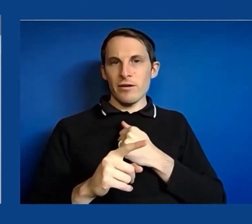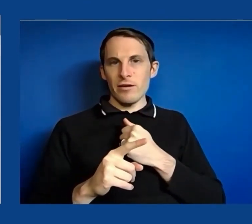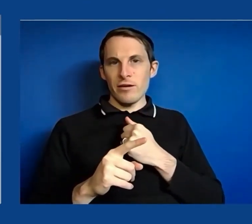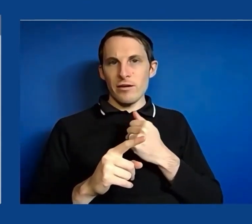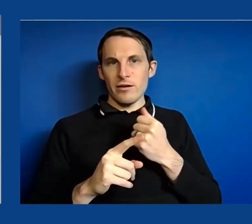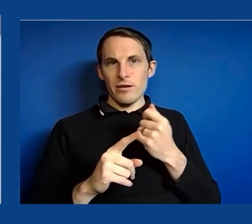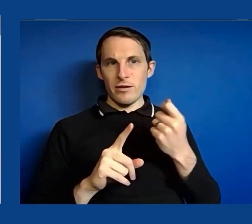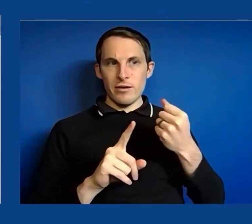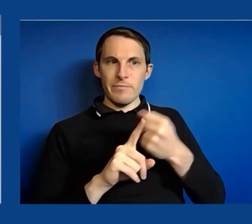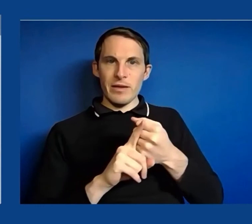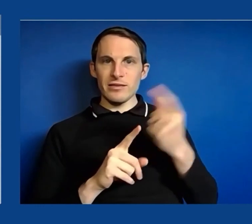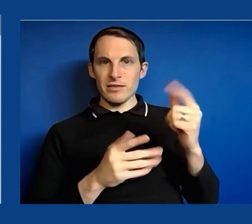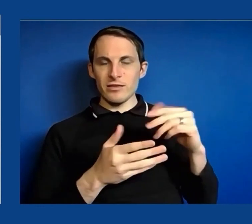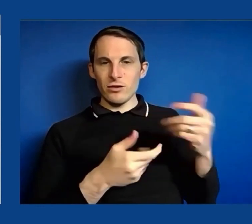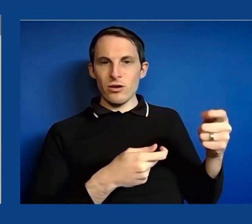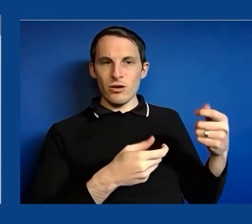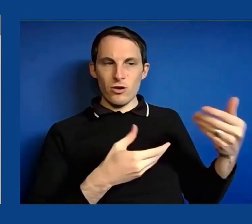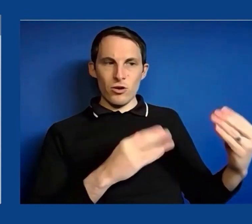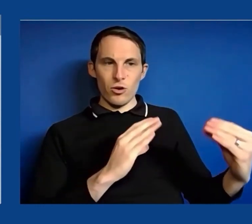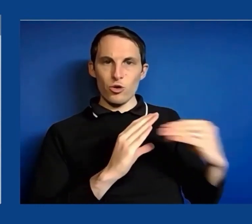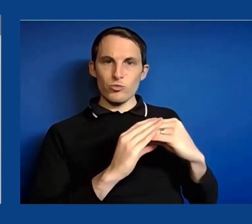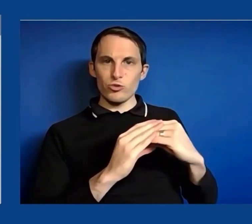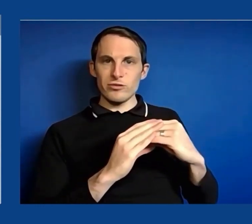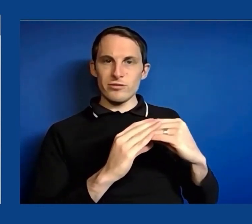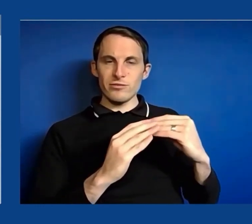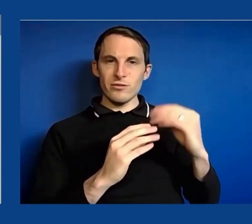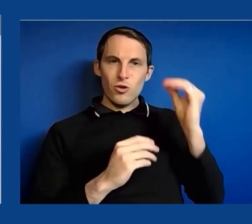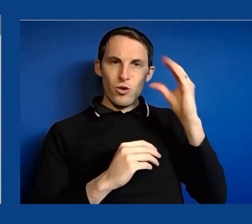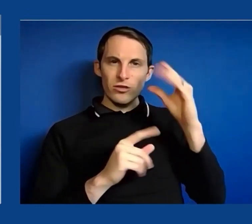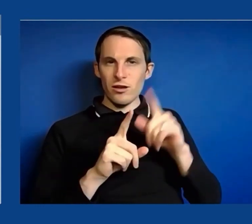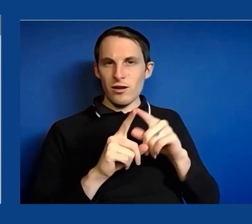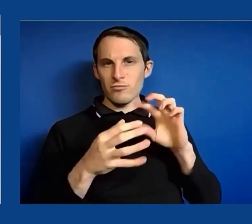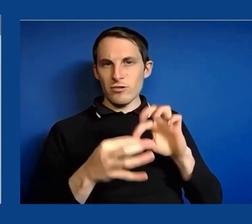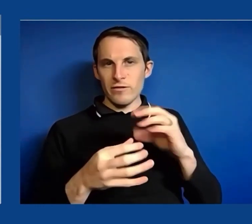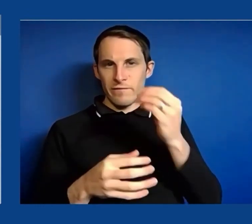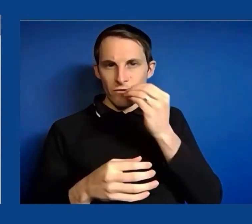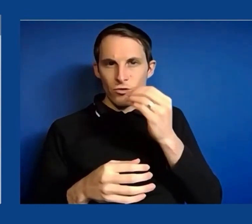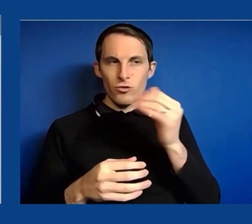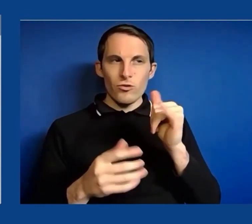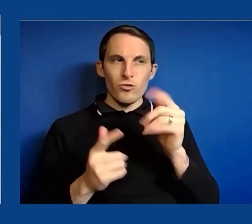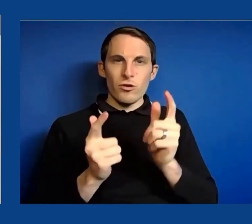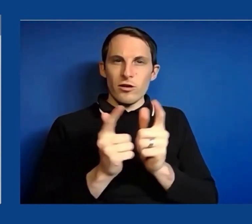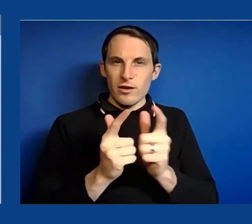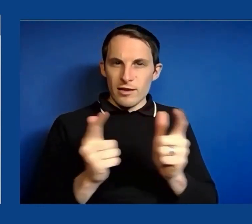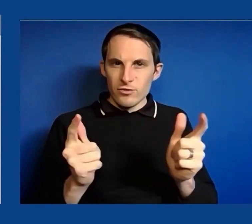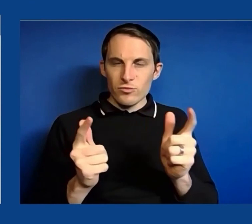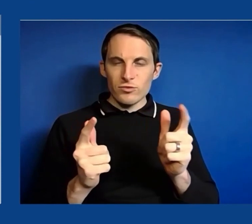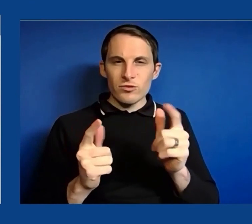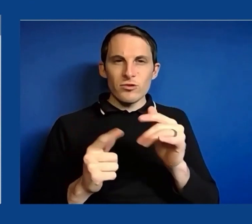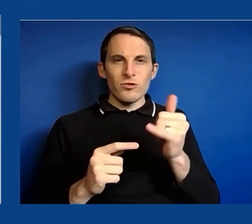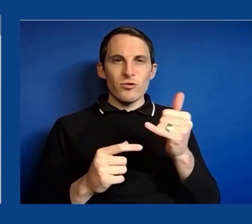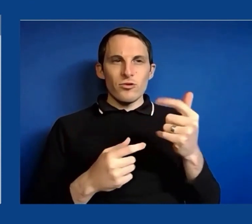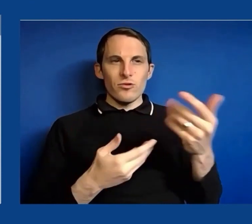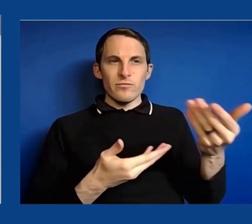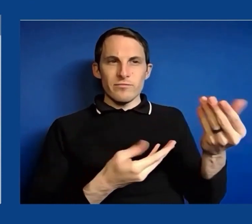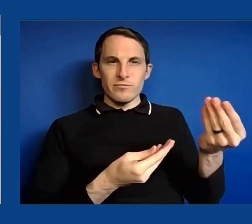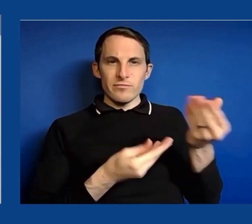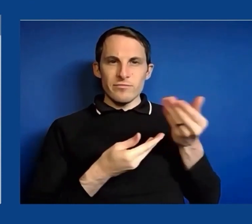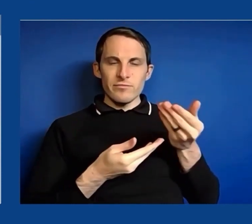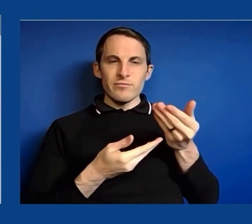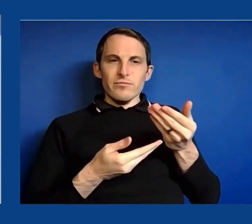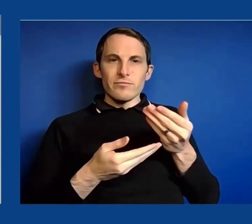that process as well, whether it be in food, whether it be in language, whether it be in just